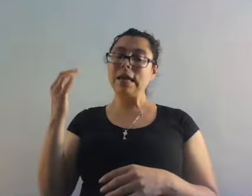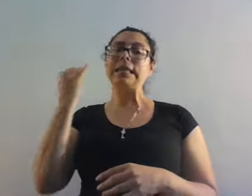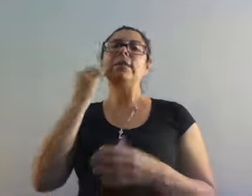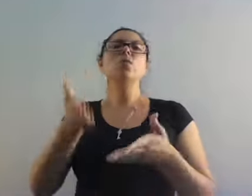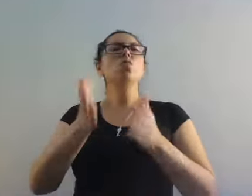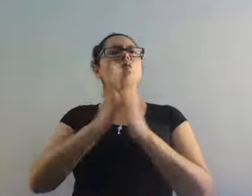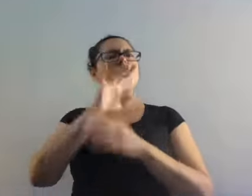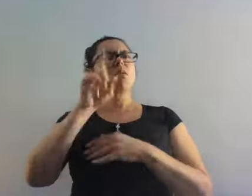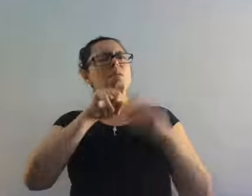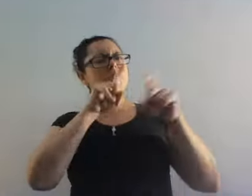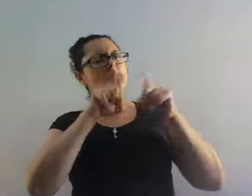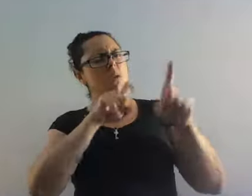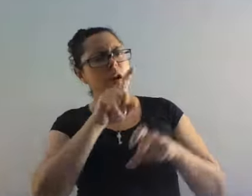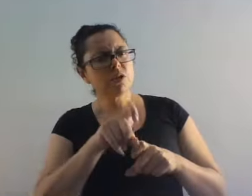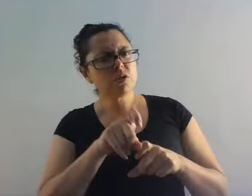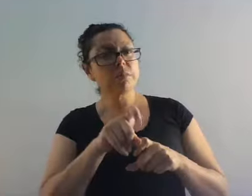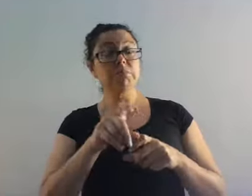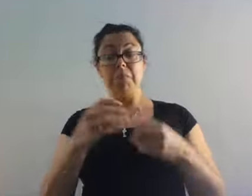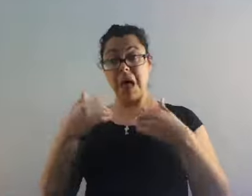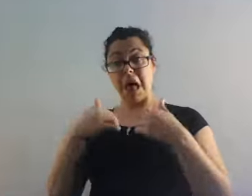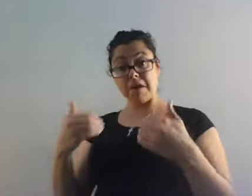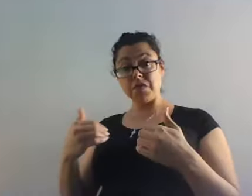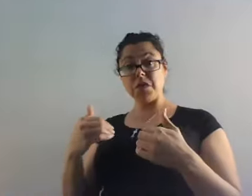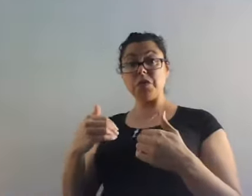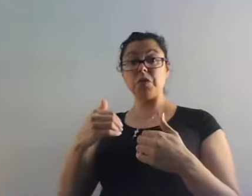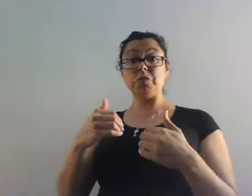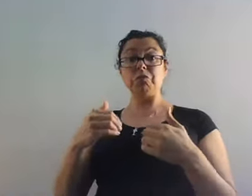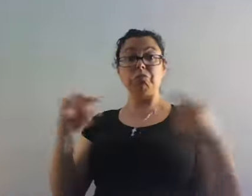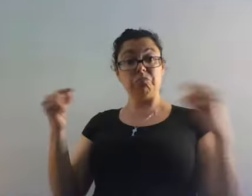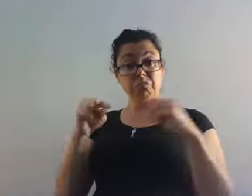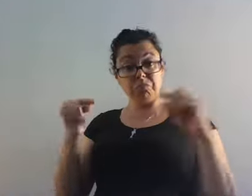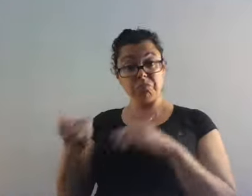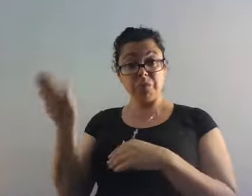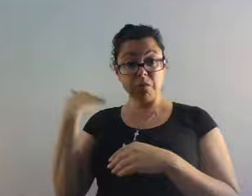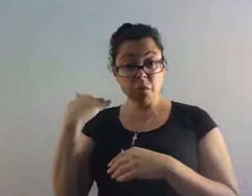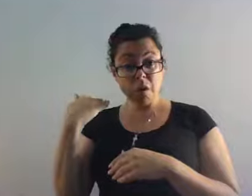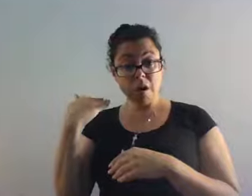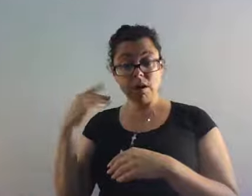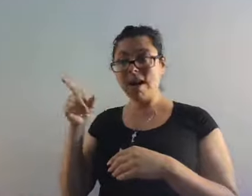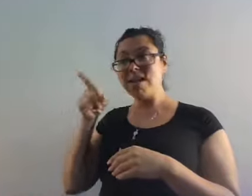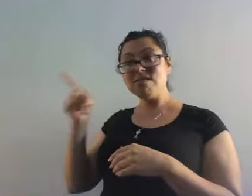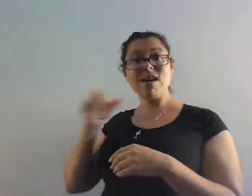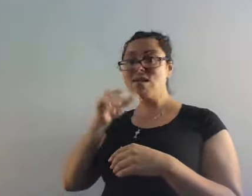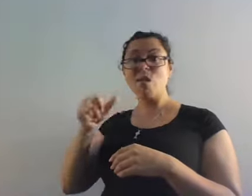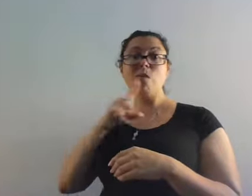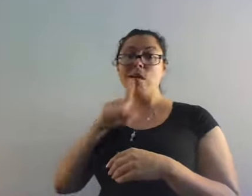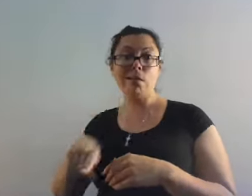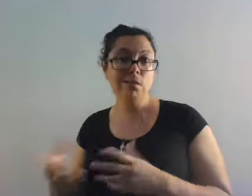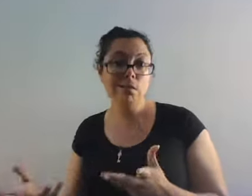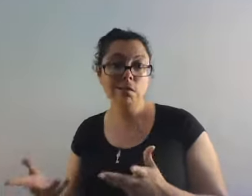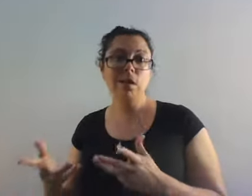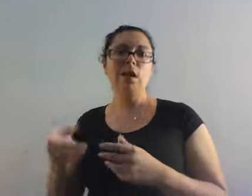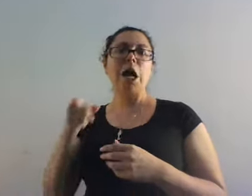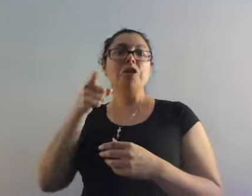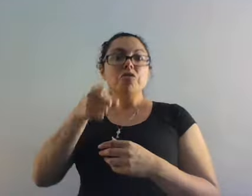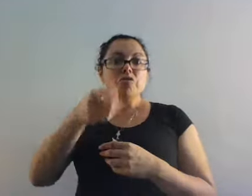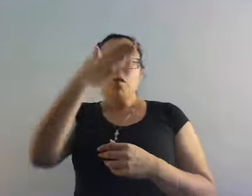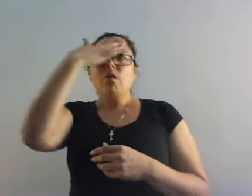you have ever suffered an injury before, and they don't answer, and you just somehow forget it, or don't follow up with